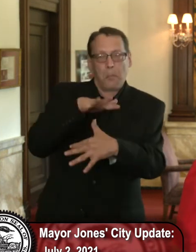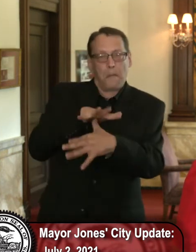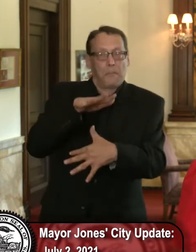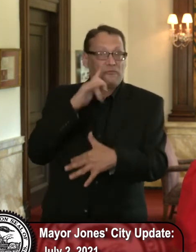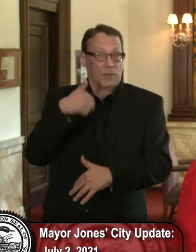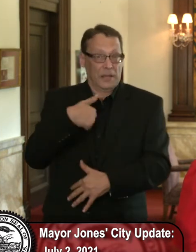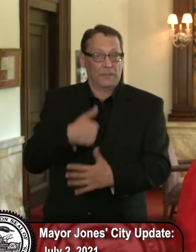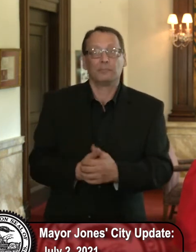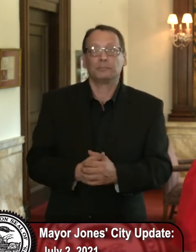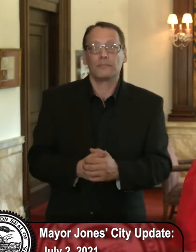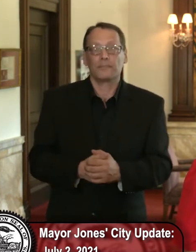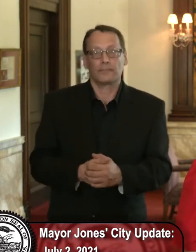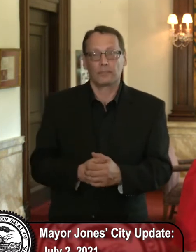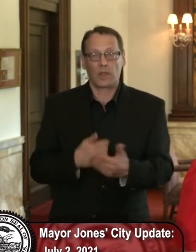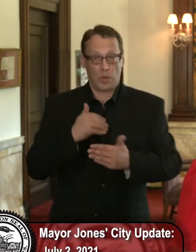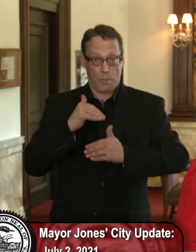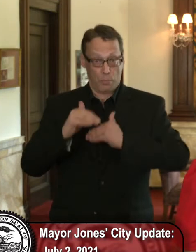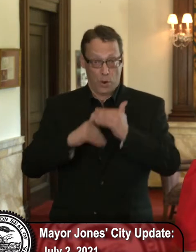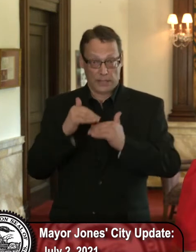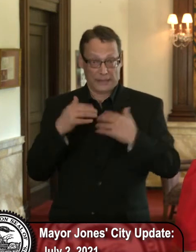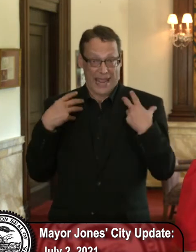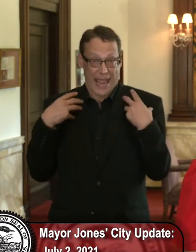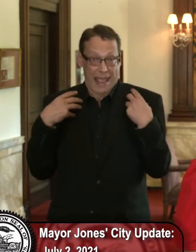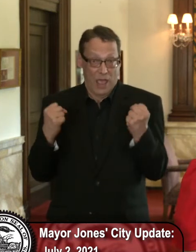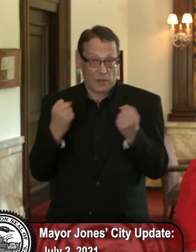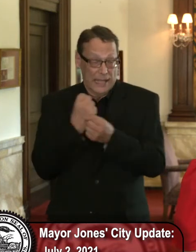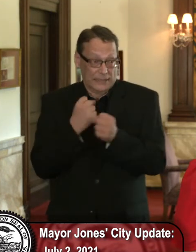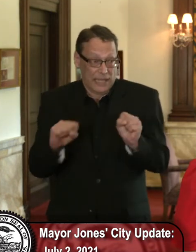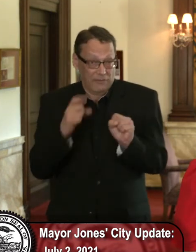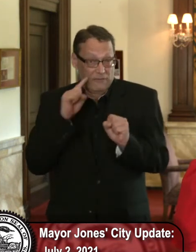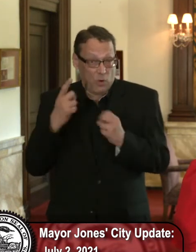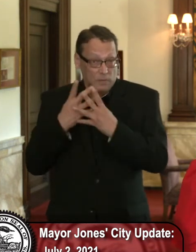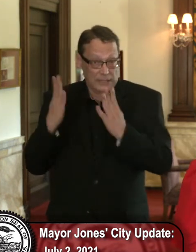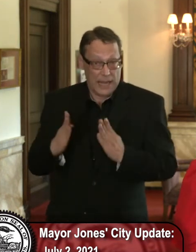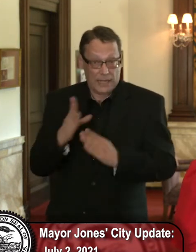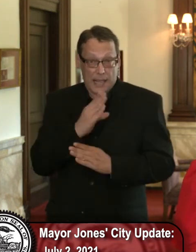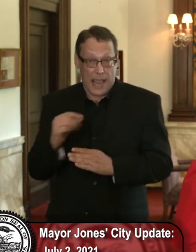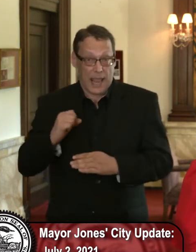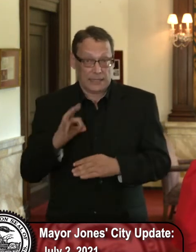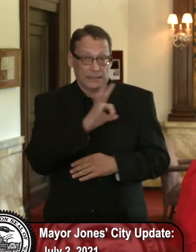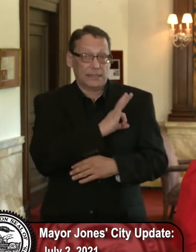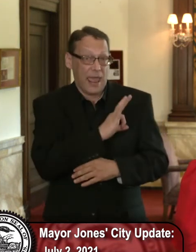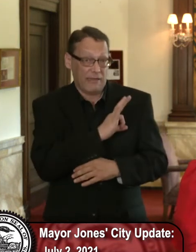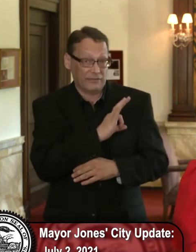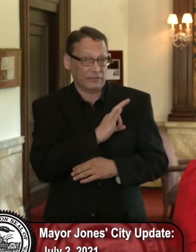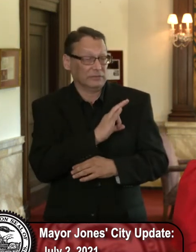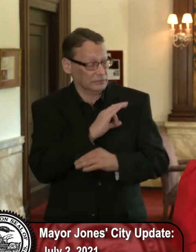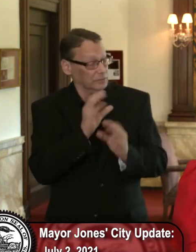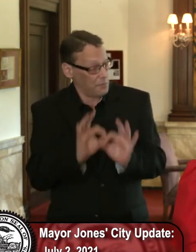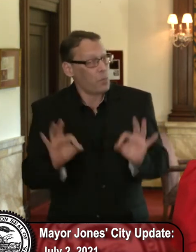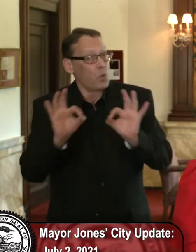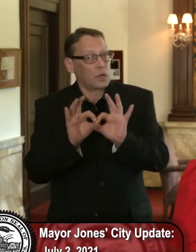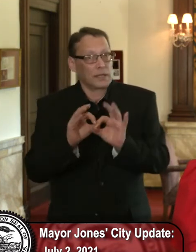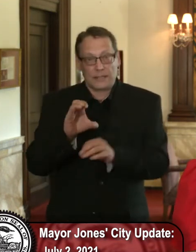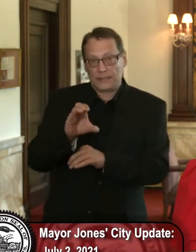administration. Throughout this process, the health and safety of detainees and staff has remained paramount. The